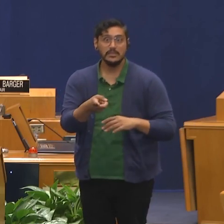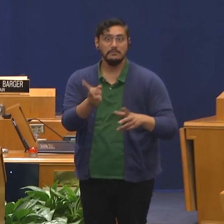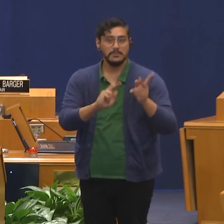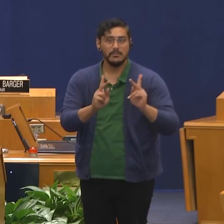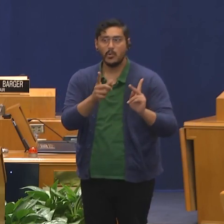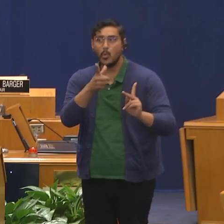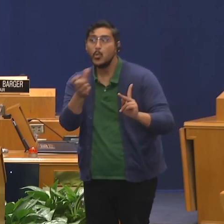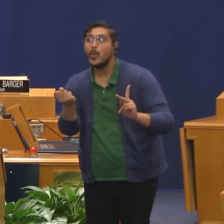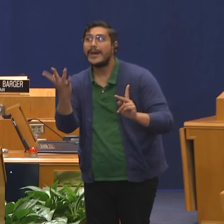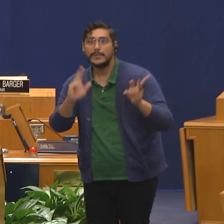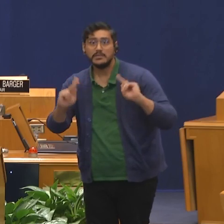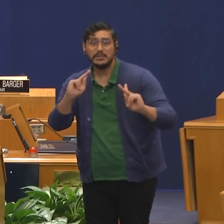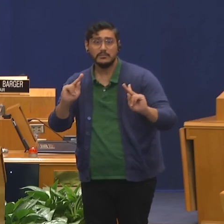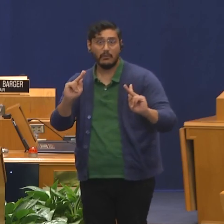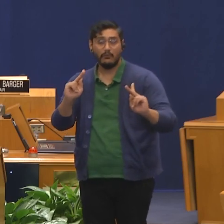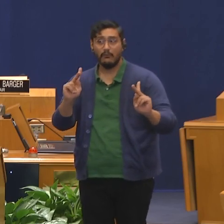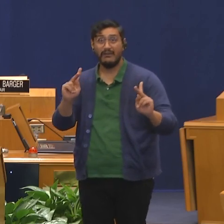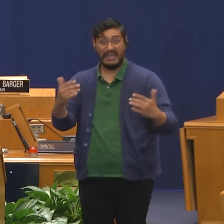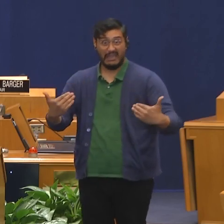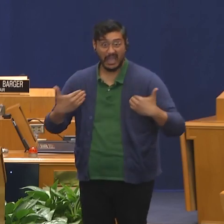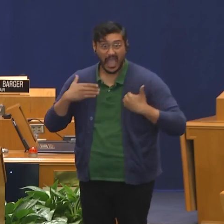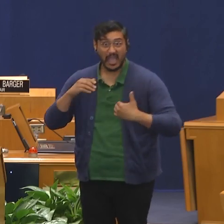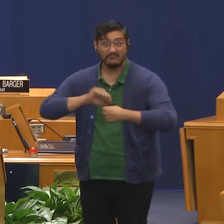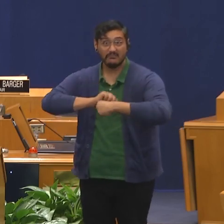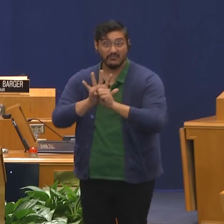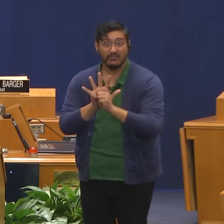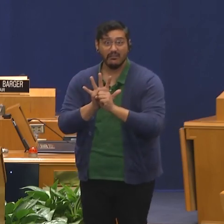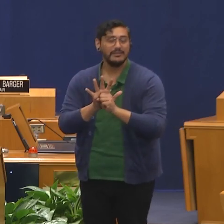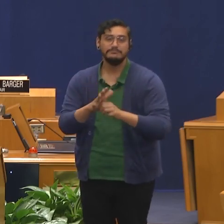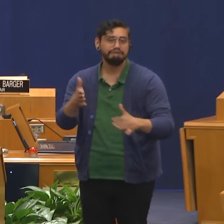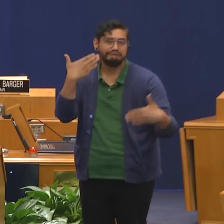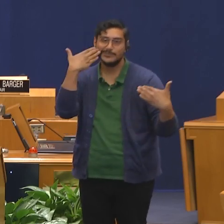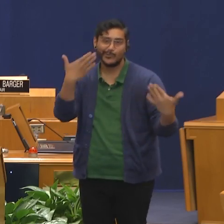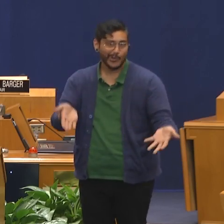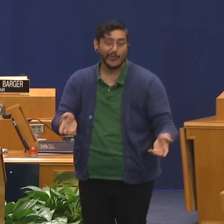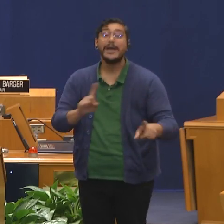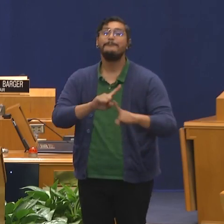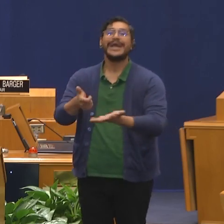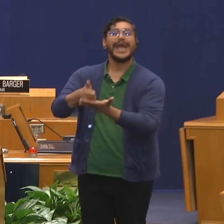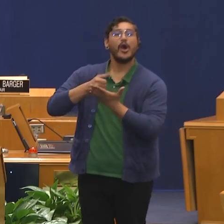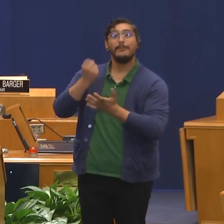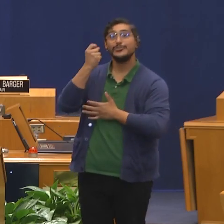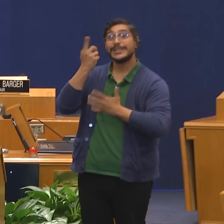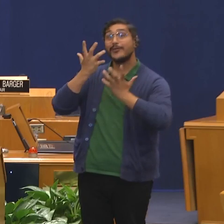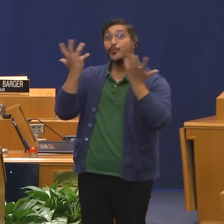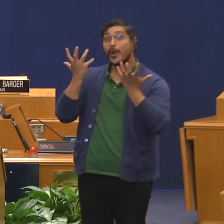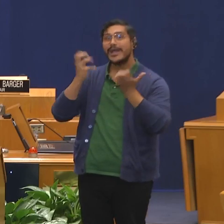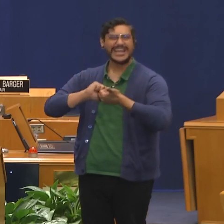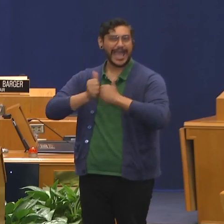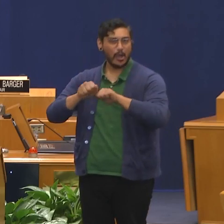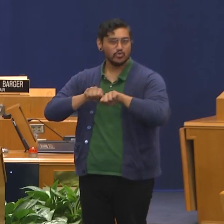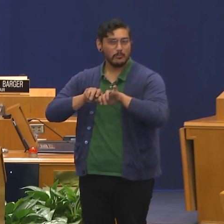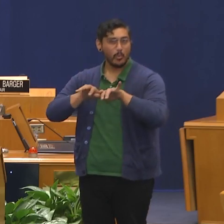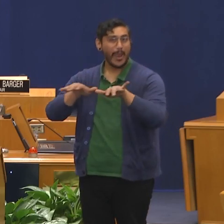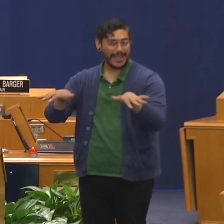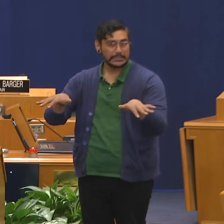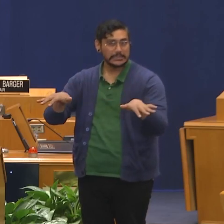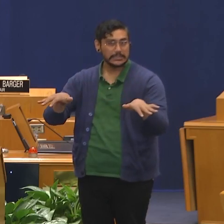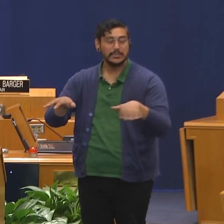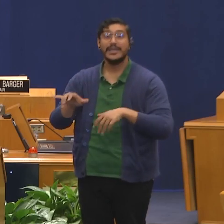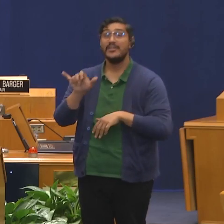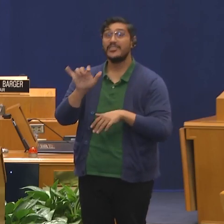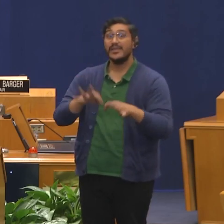infected with COVID-19, but it helps us understand spread. And as you noted, the biggest implication that it will have for us is it will give us